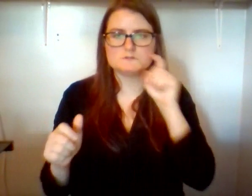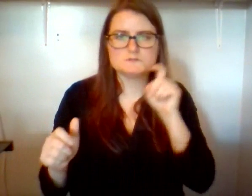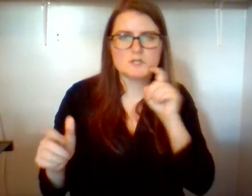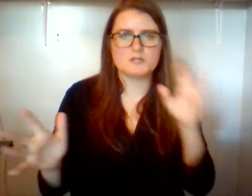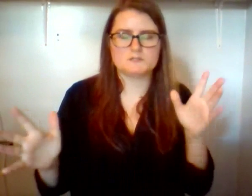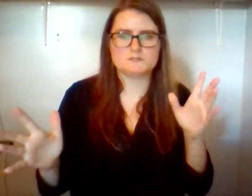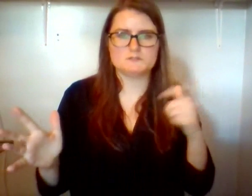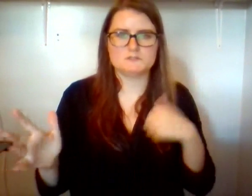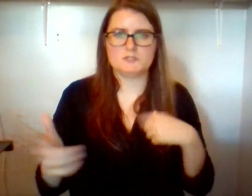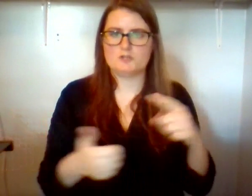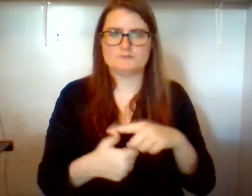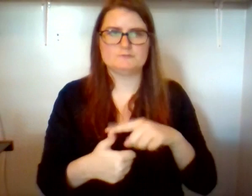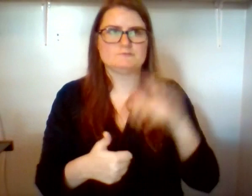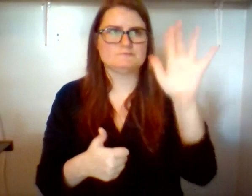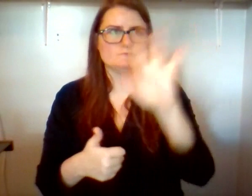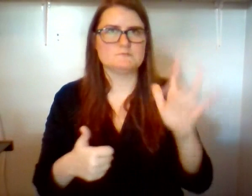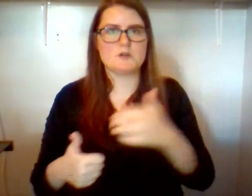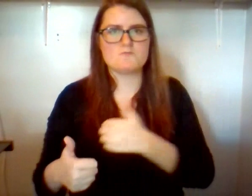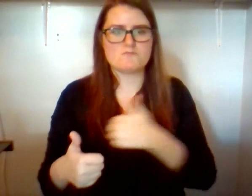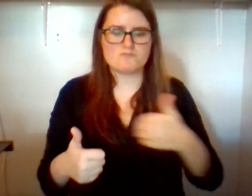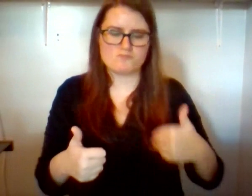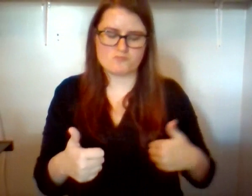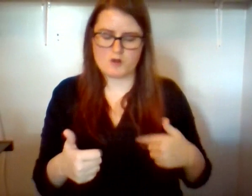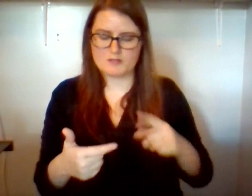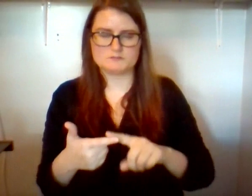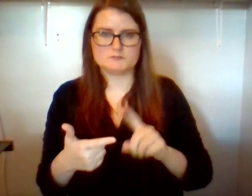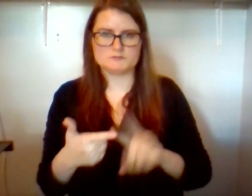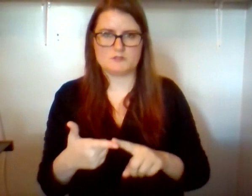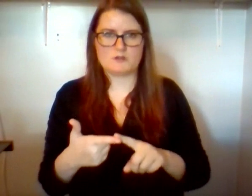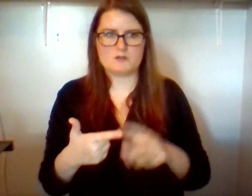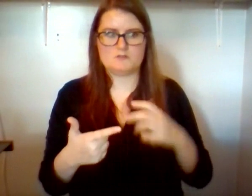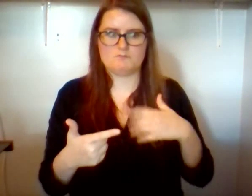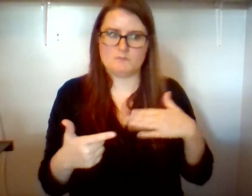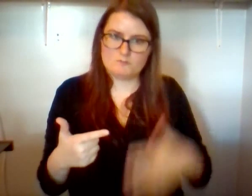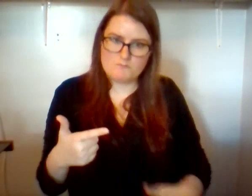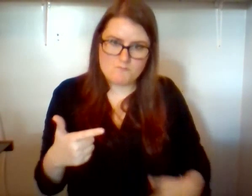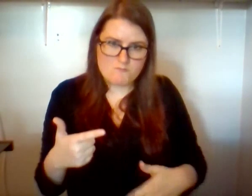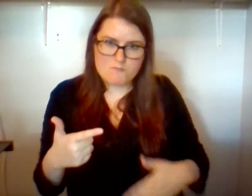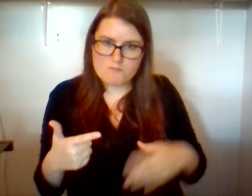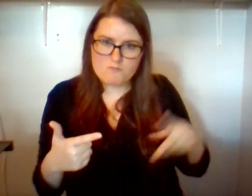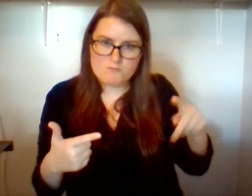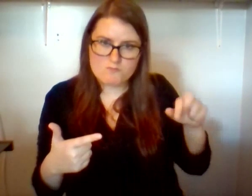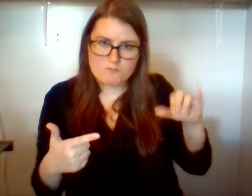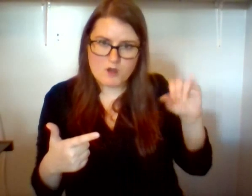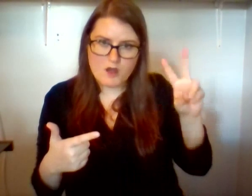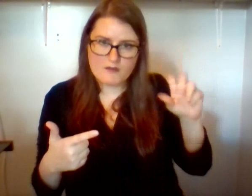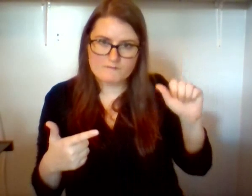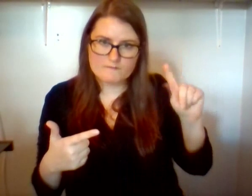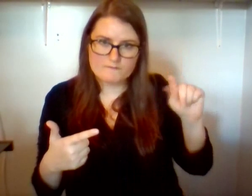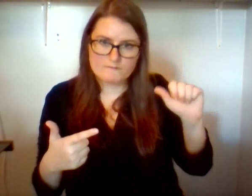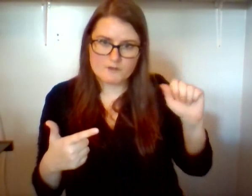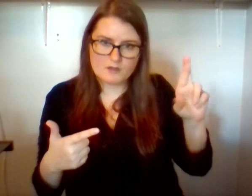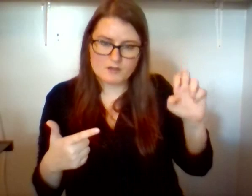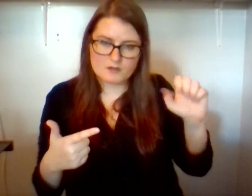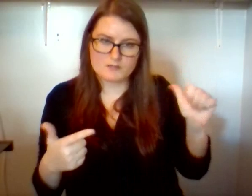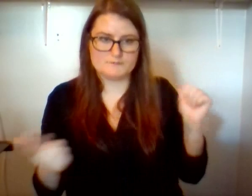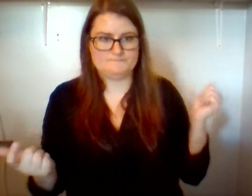category. Nobody, I can't imagine any normal person anyway, saying, oh, touching breasts and